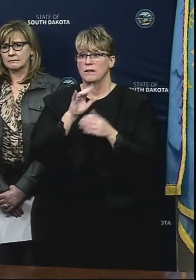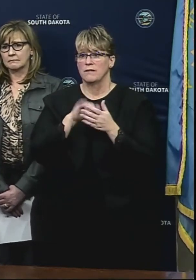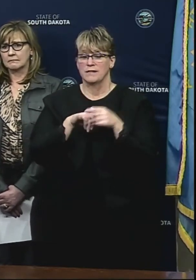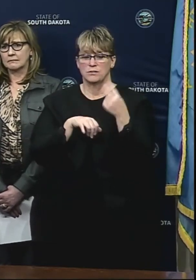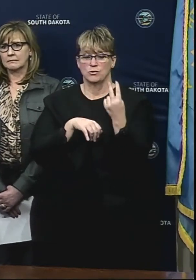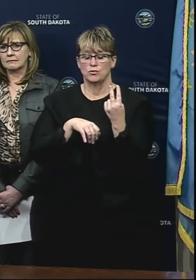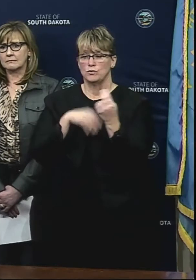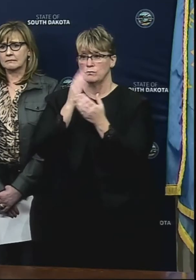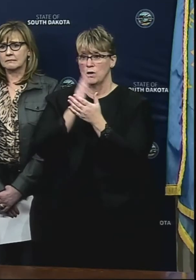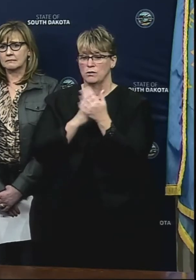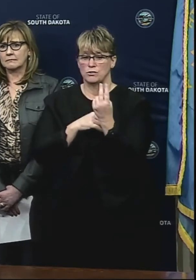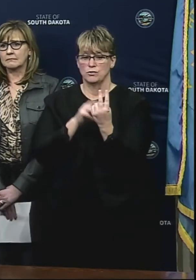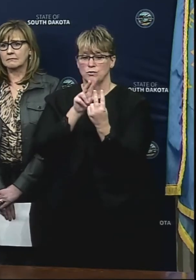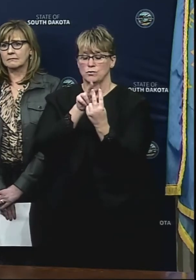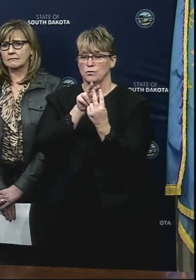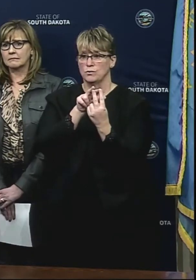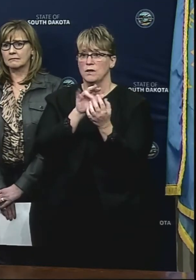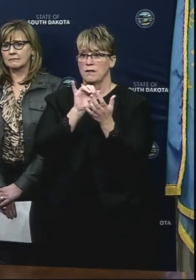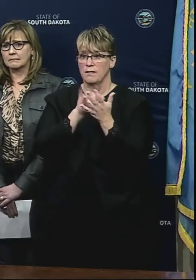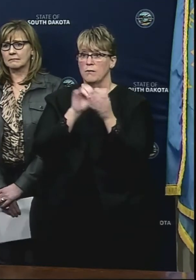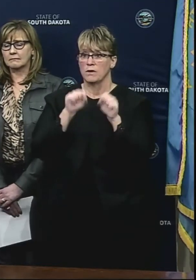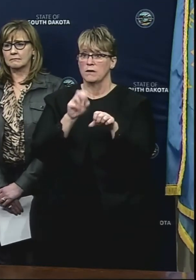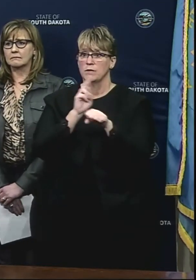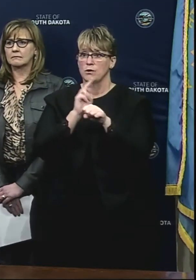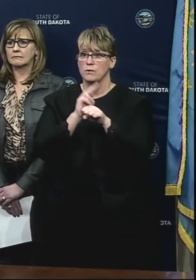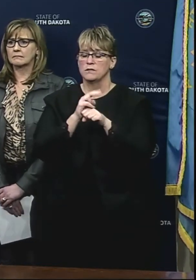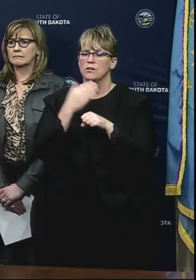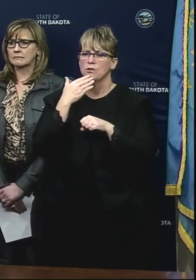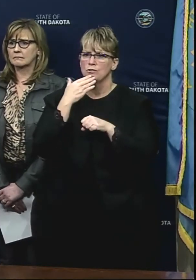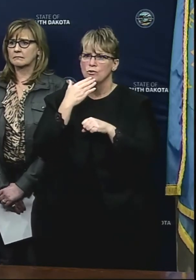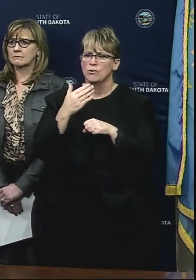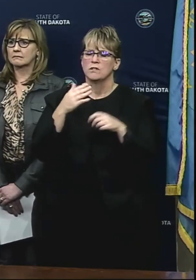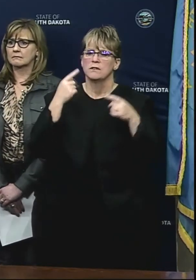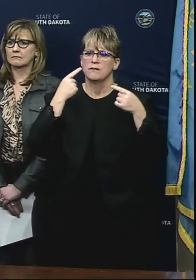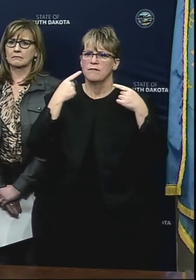pieces that, when used together, are very effective